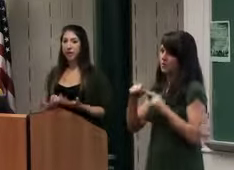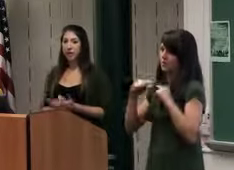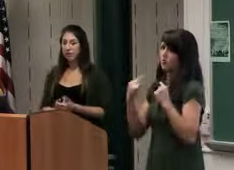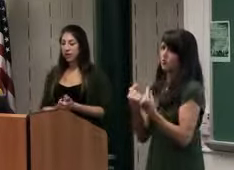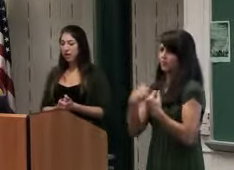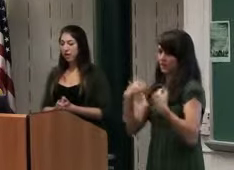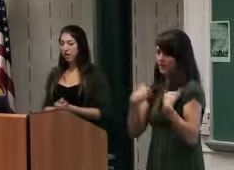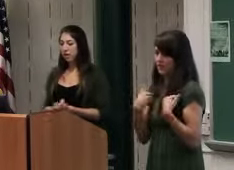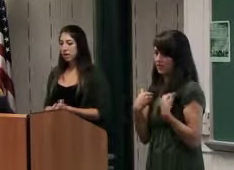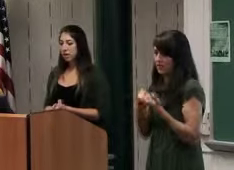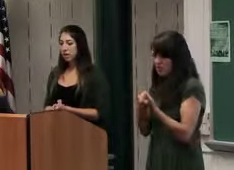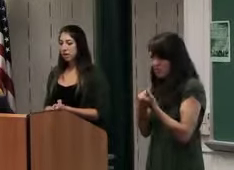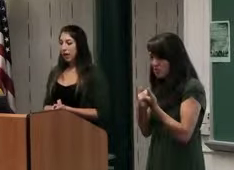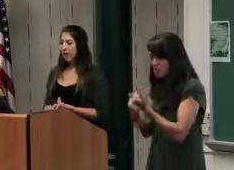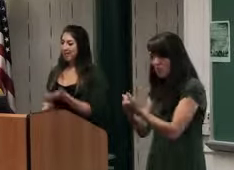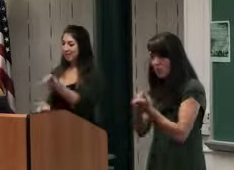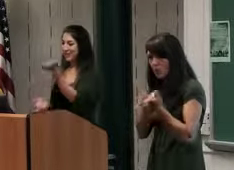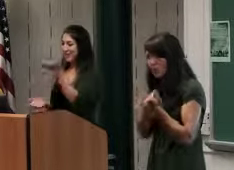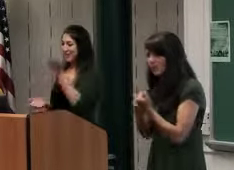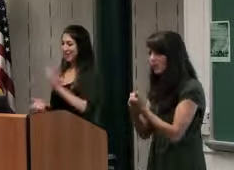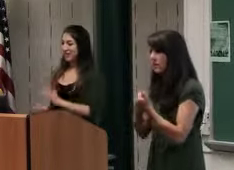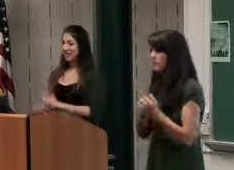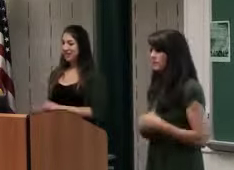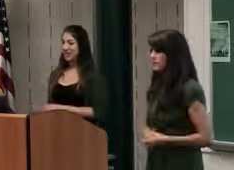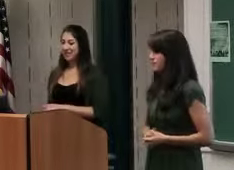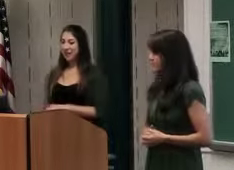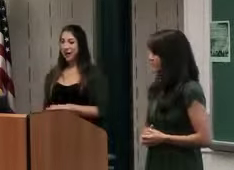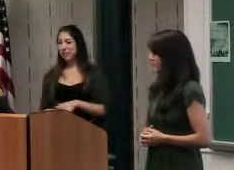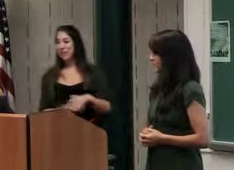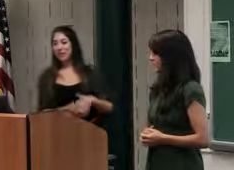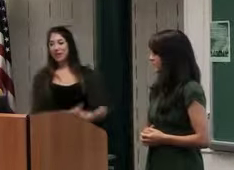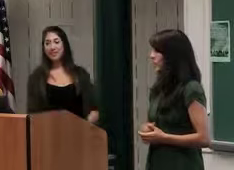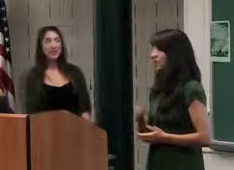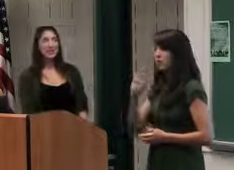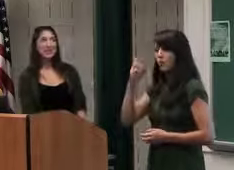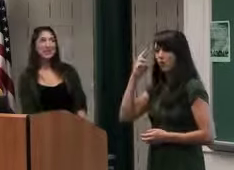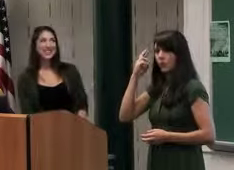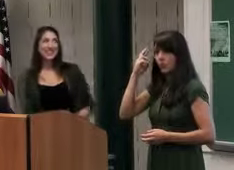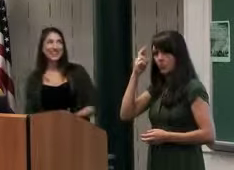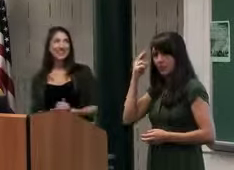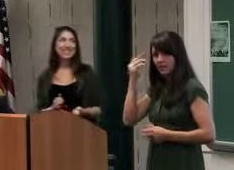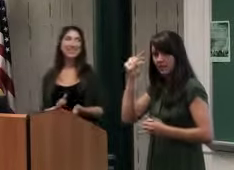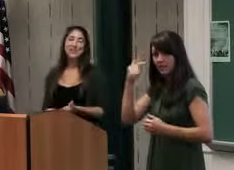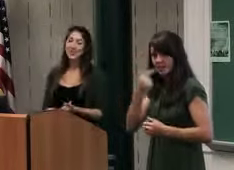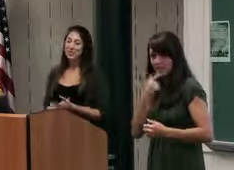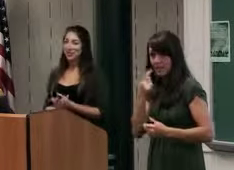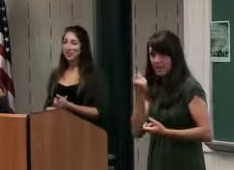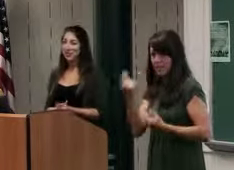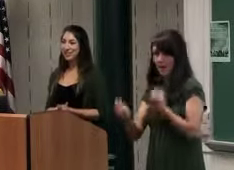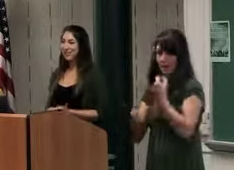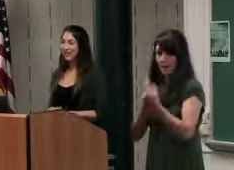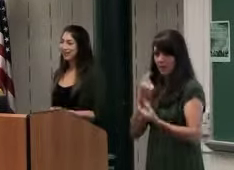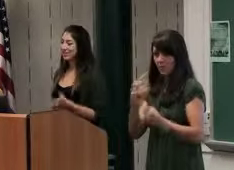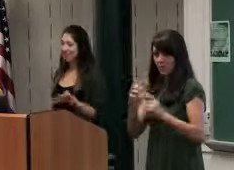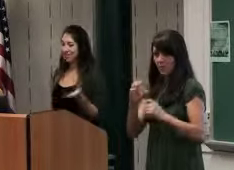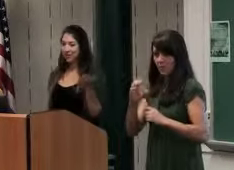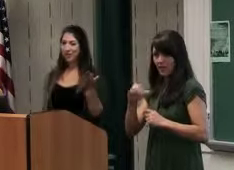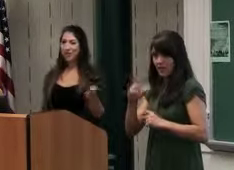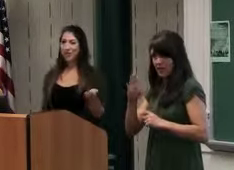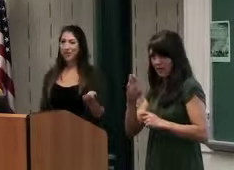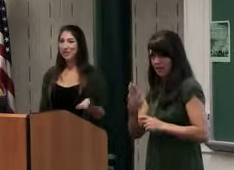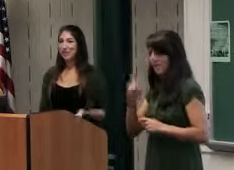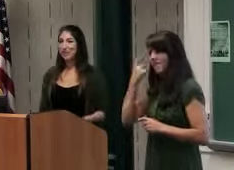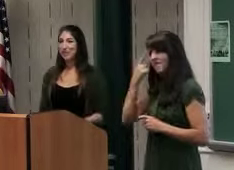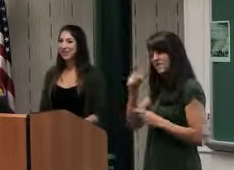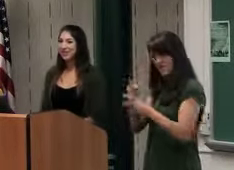and support from them. And the reason it says Popcorn Pep Club is because of our supervision meetings, Heather